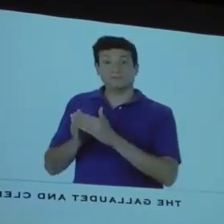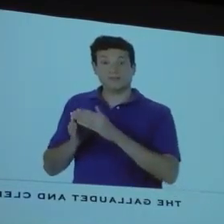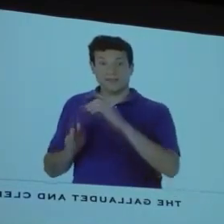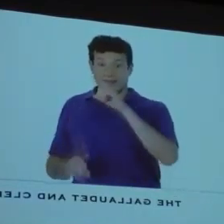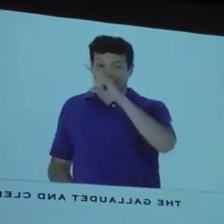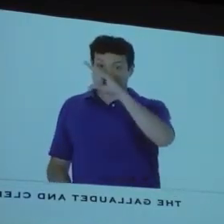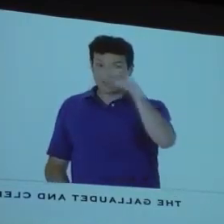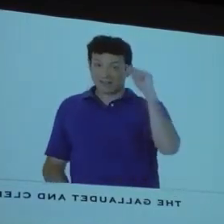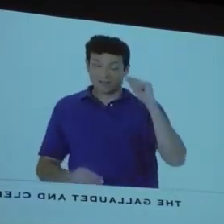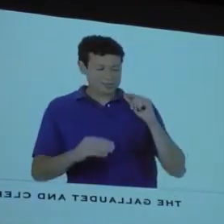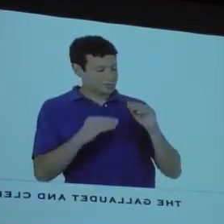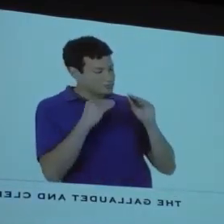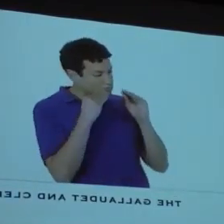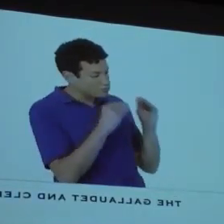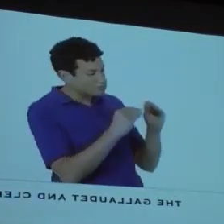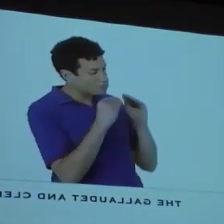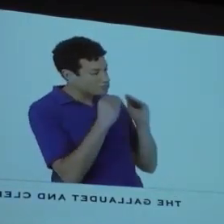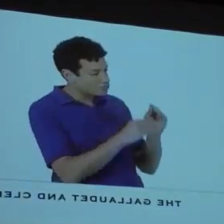They're sailing.